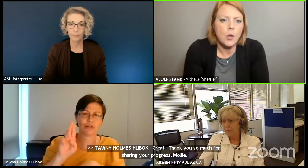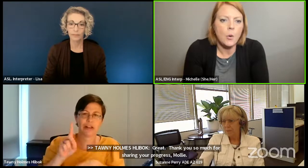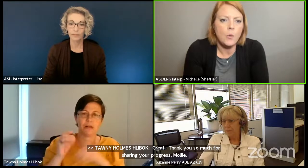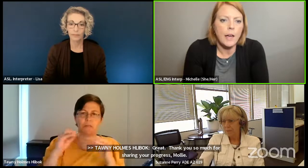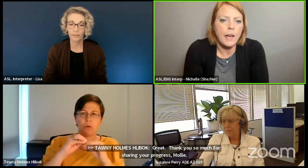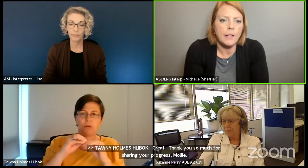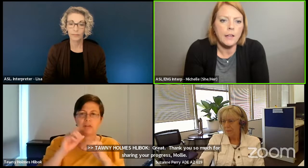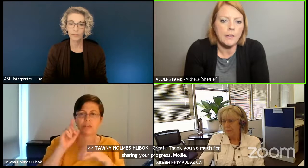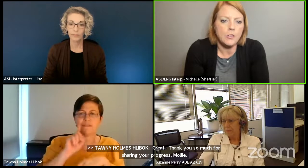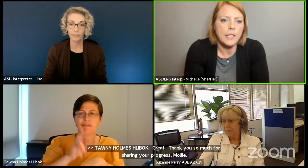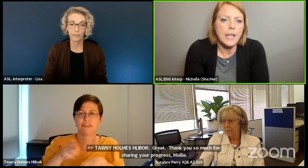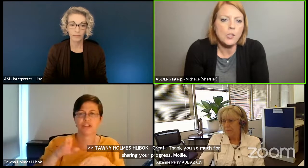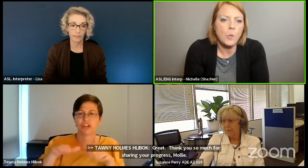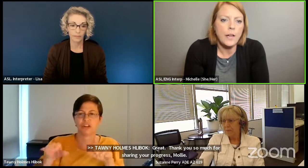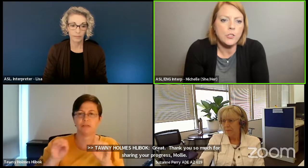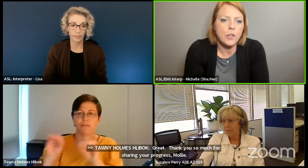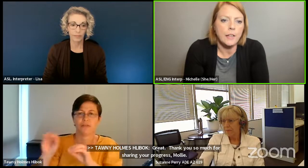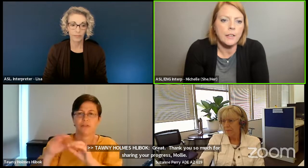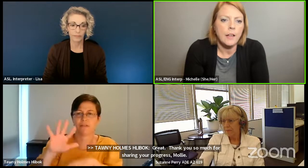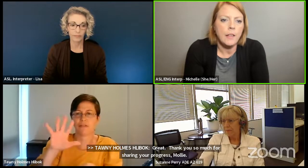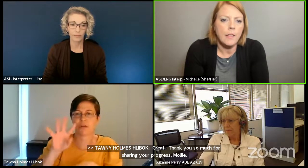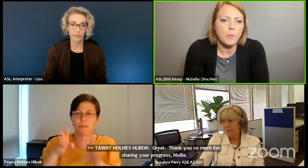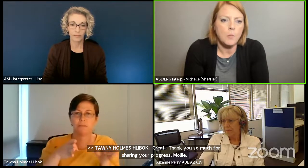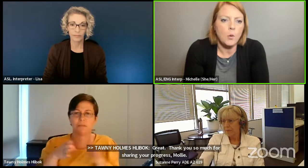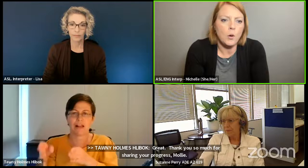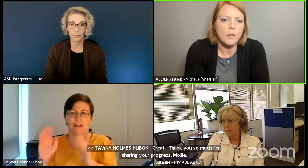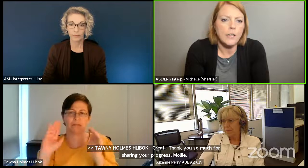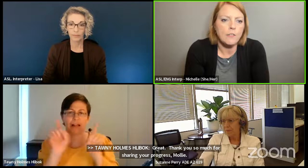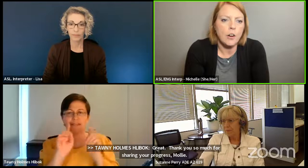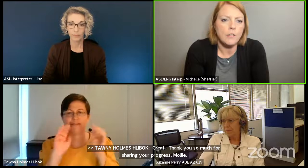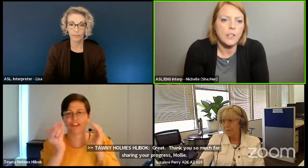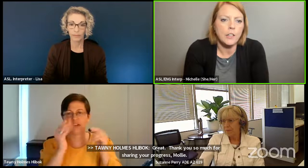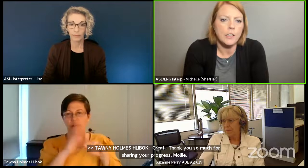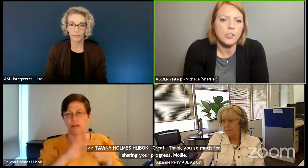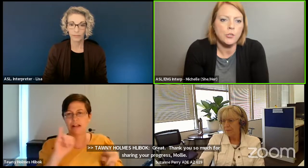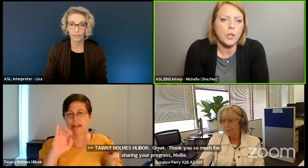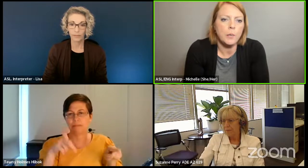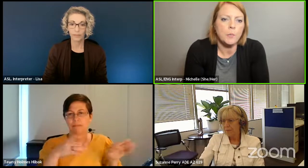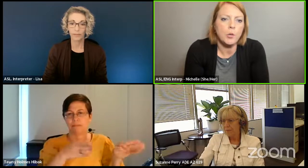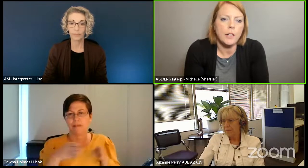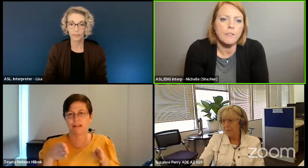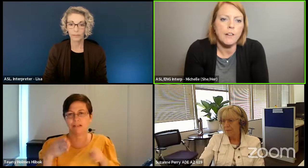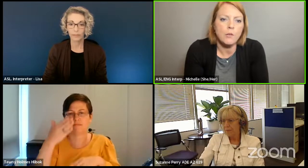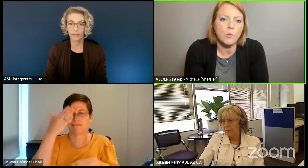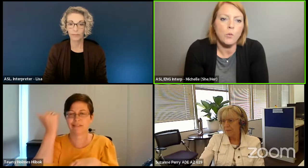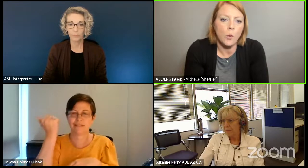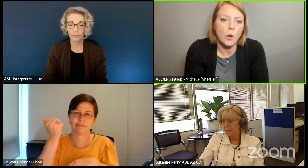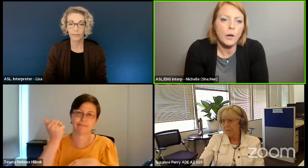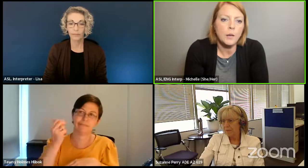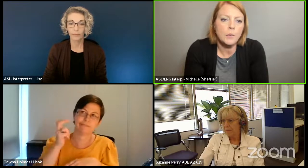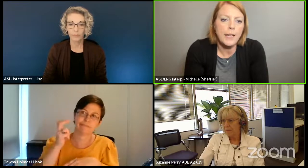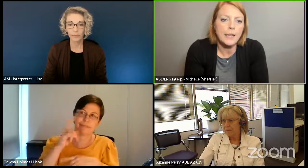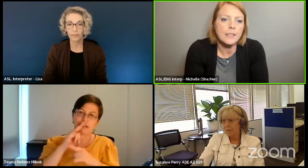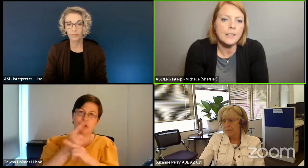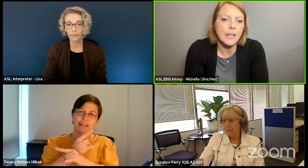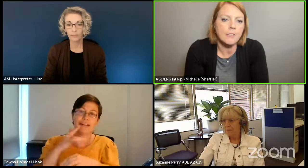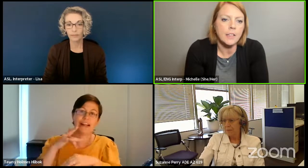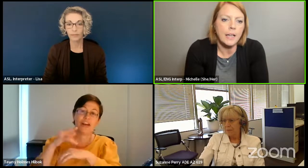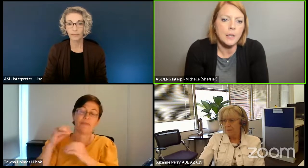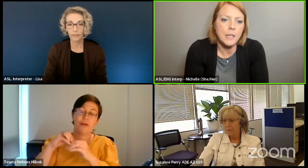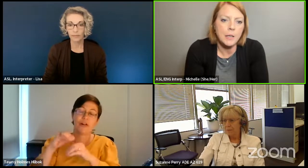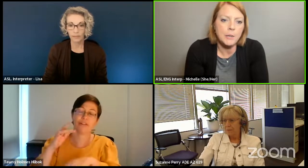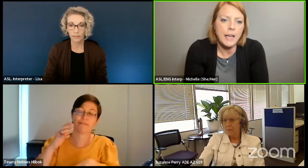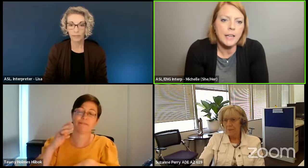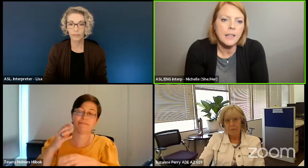because I know that there's a nationwide trend that more deaf and hard of hearing children are being put on a 504 plan instead